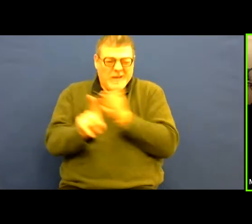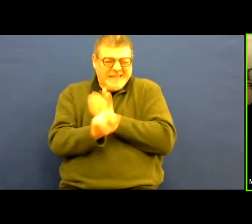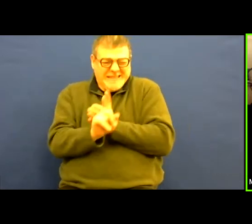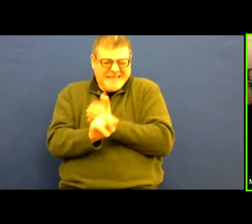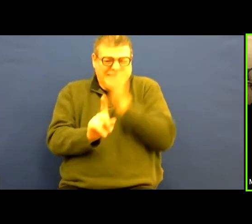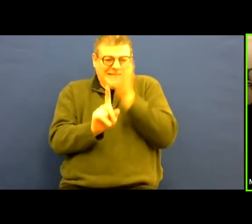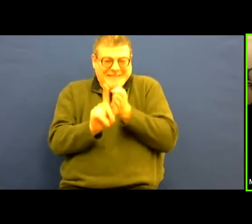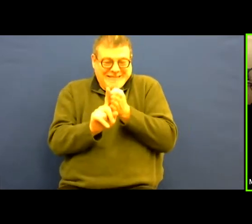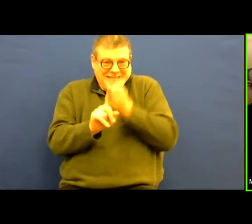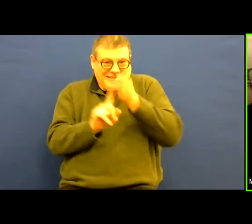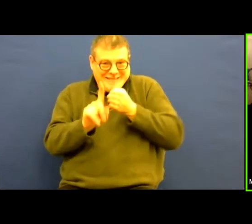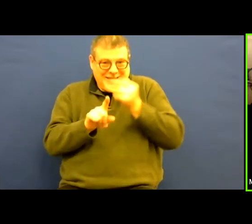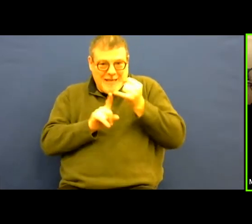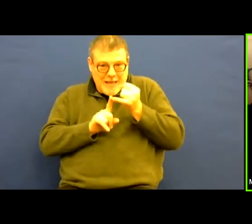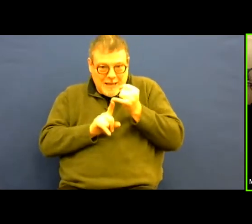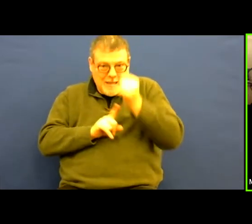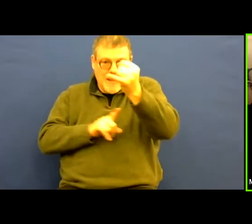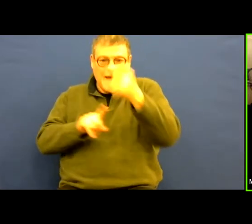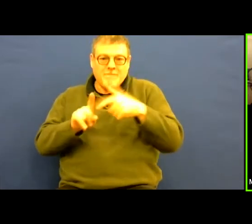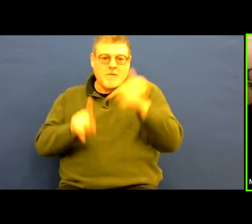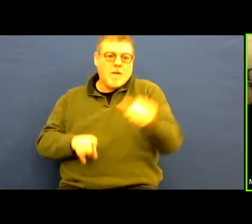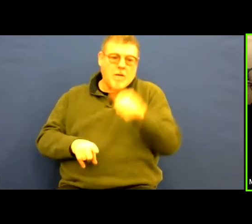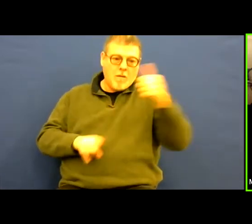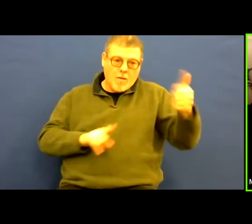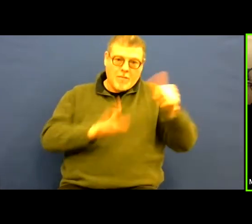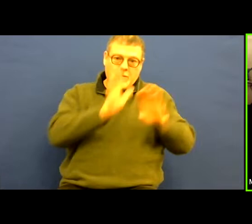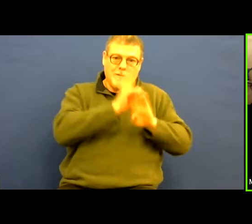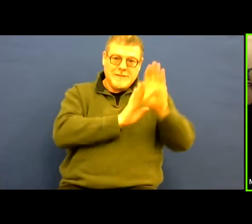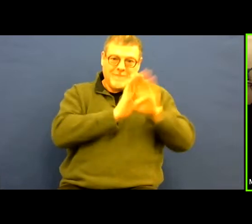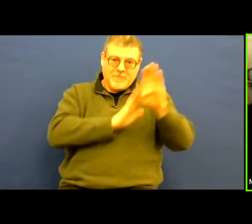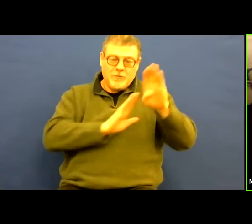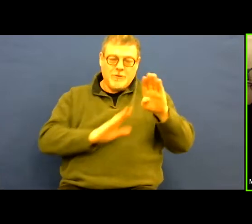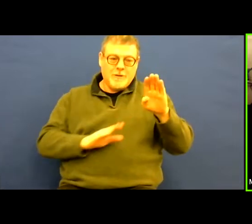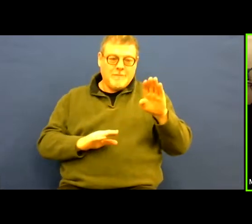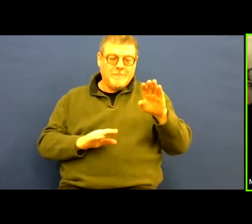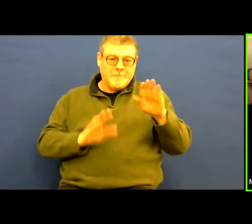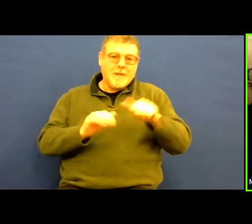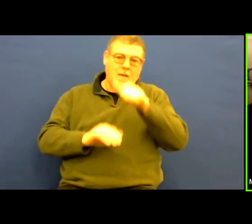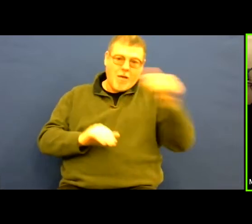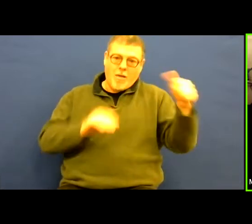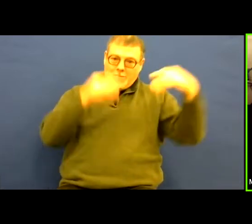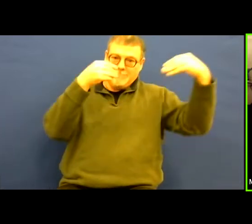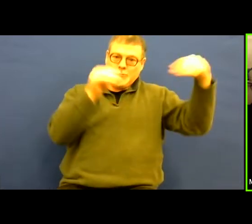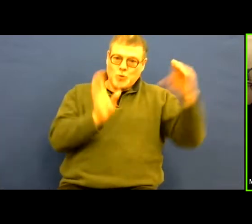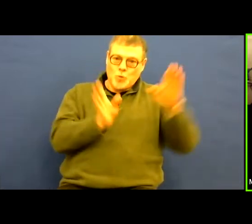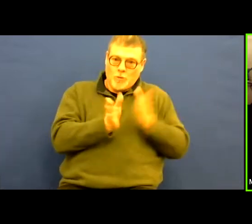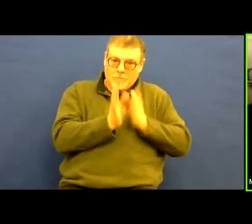that lot line that is from the other developer or the other retailer,